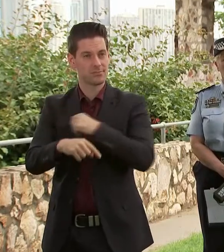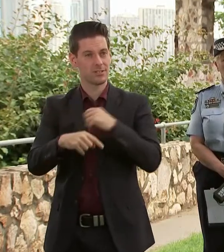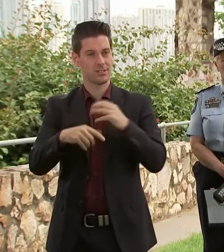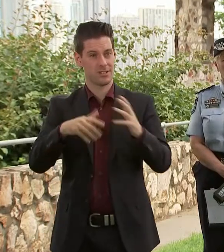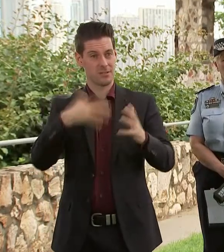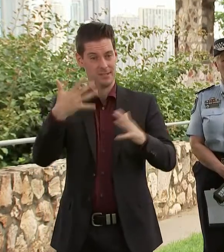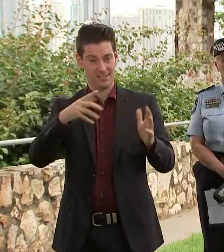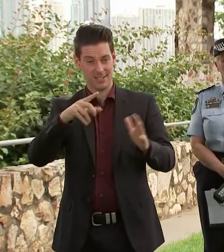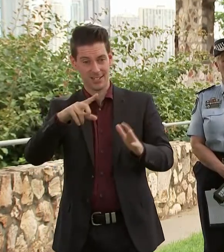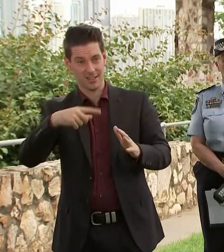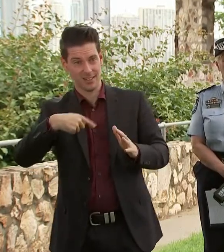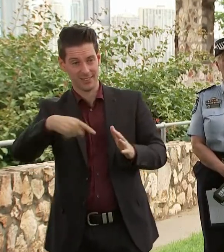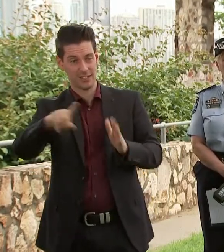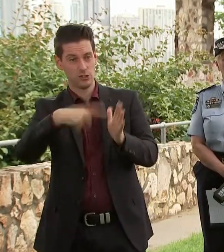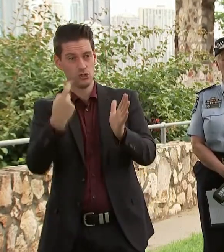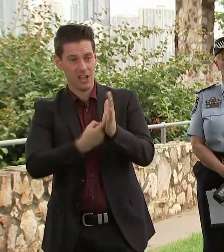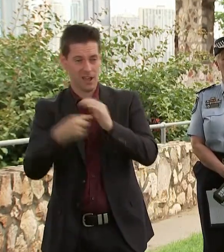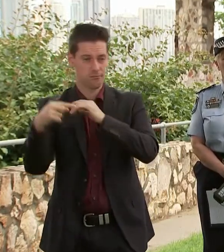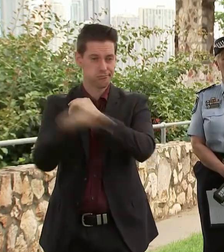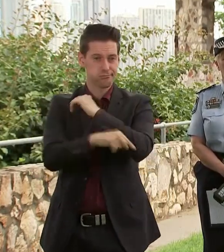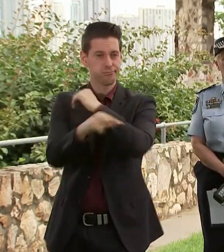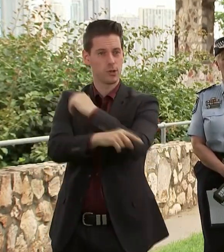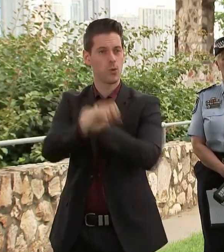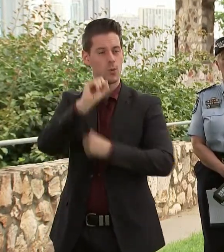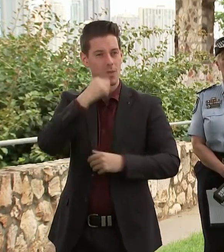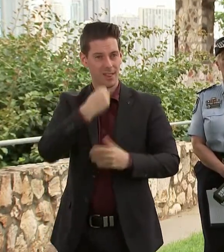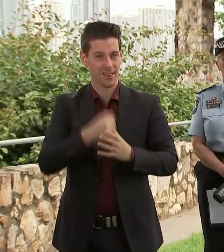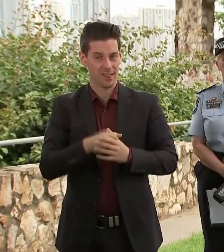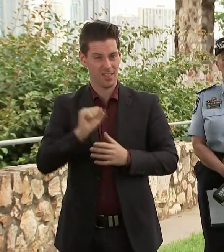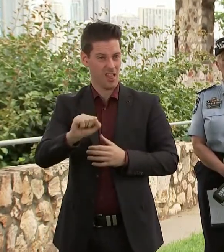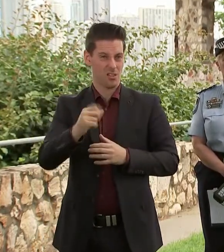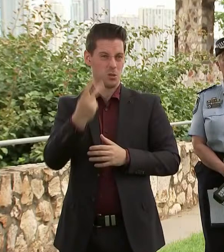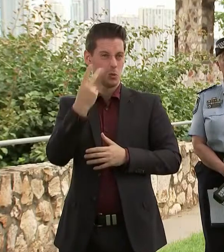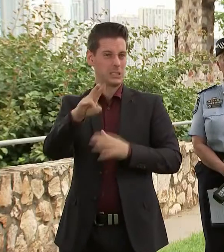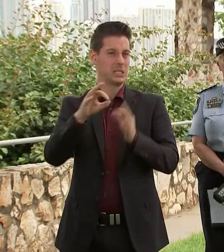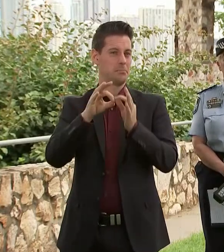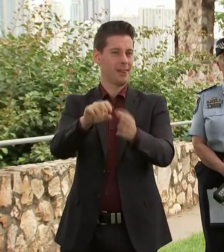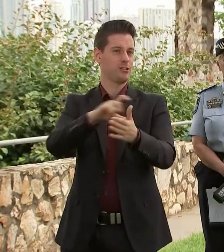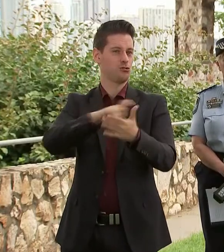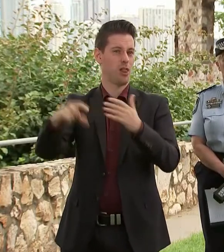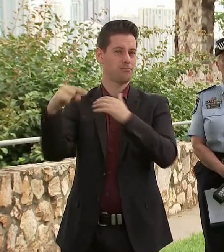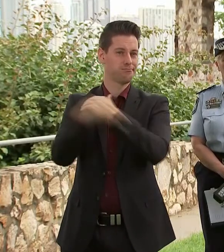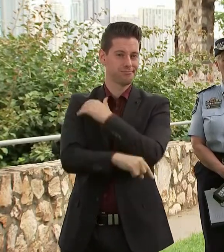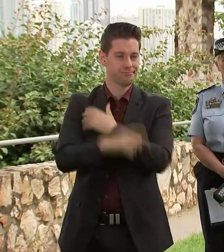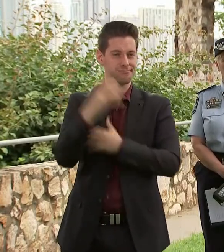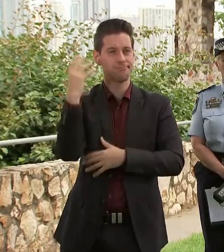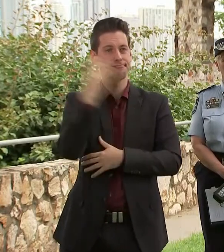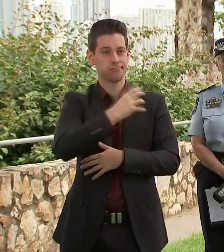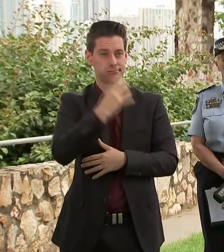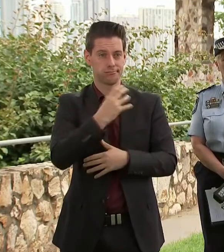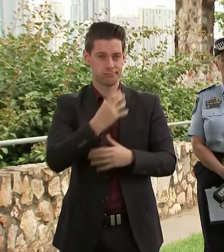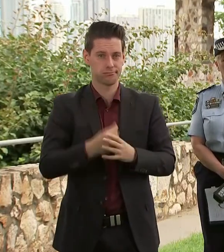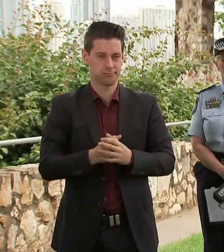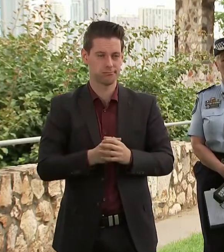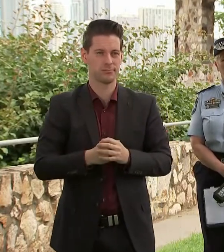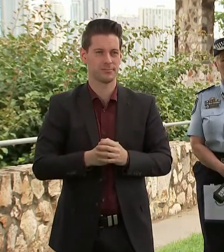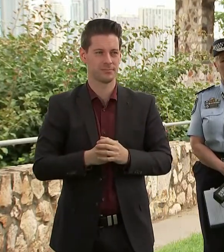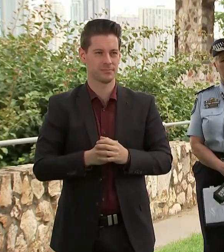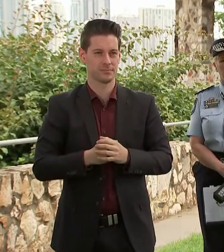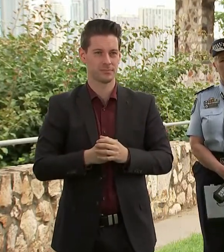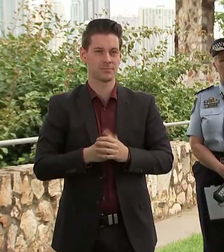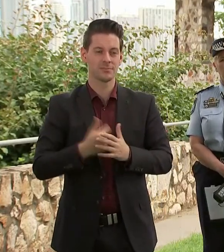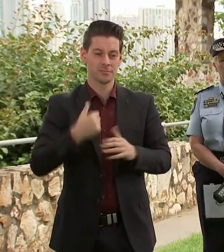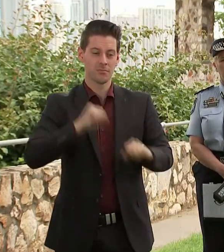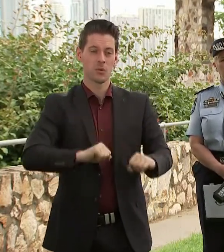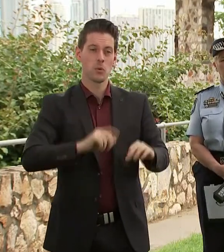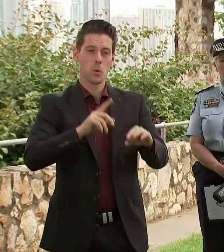the current financial year are likely to be about $20 billion in both states. I'll have more to say on the financial position of the state